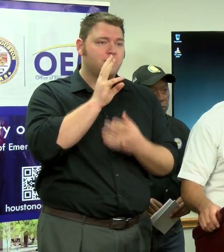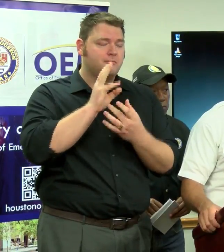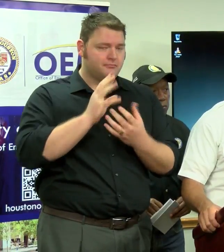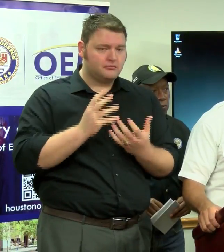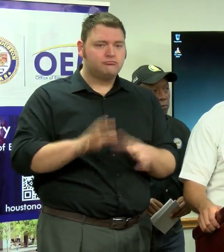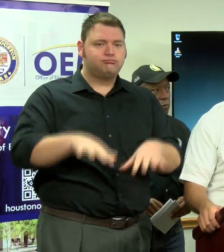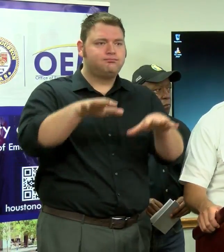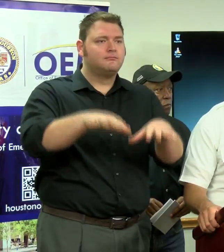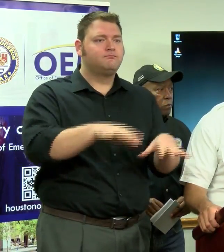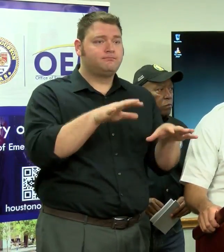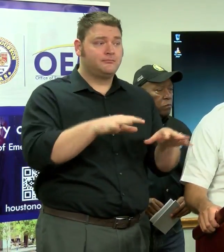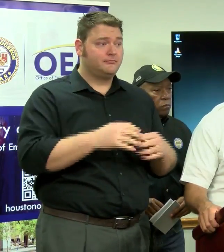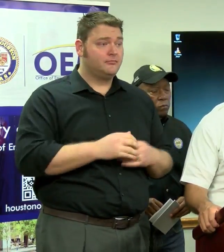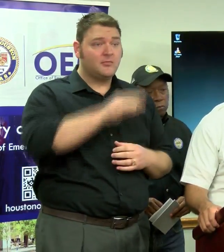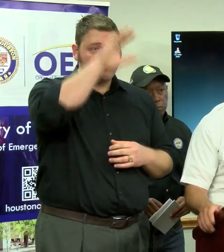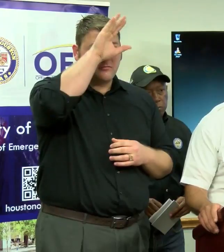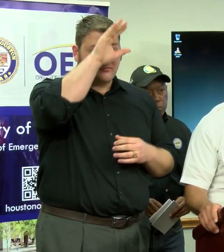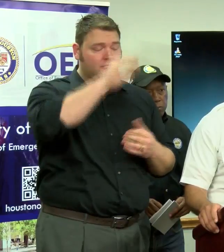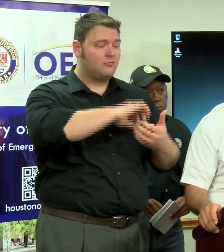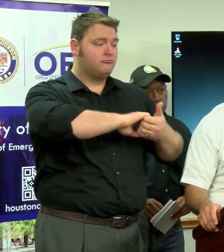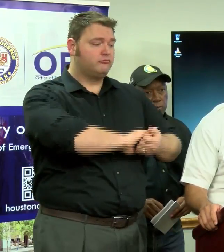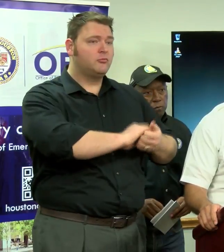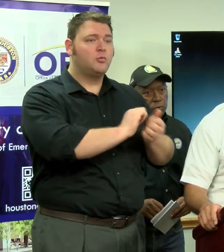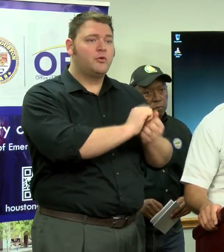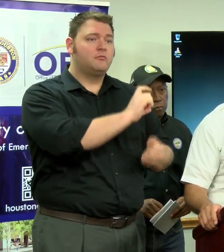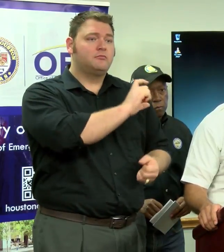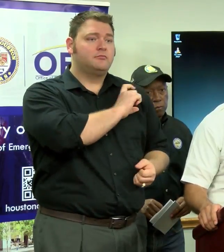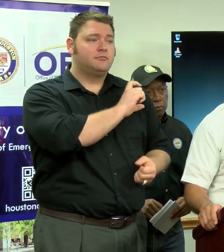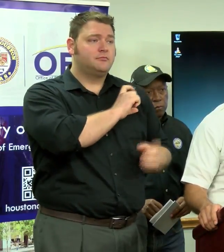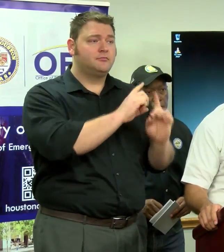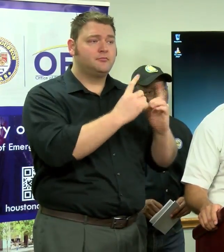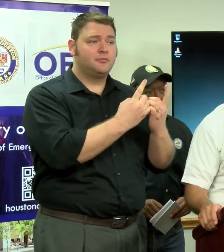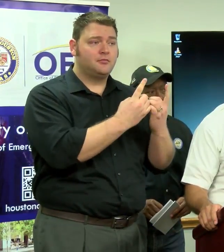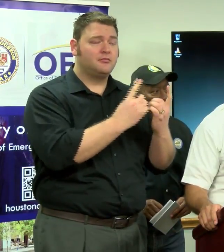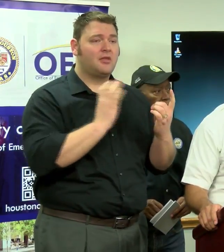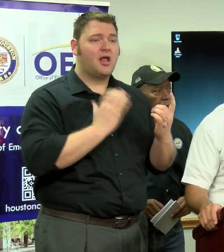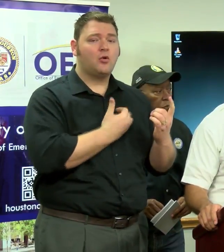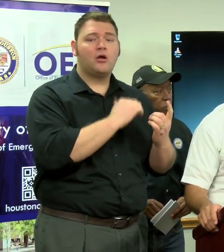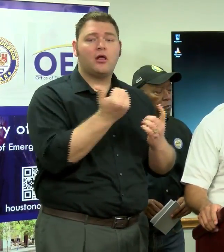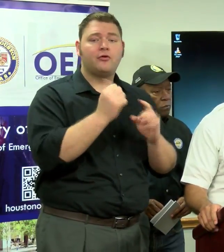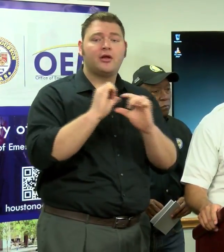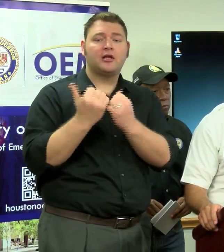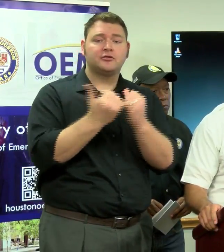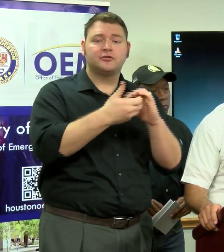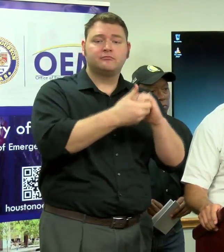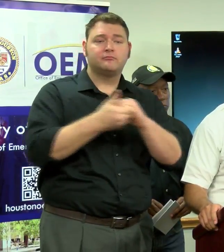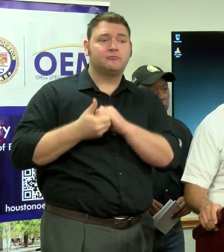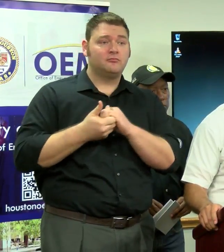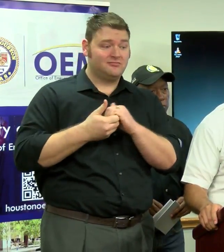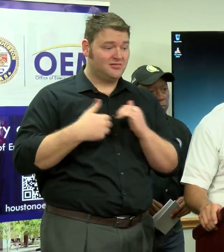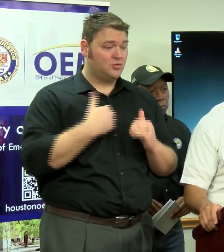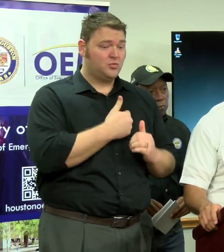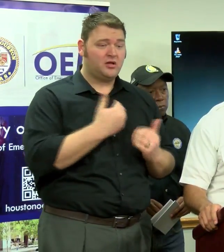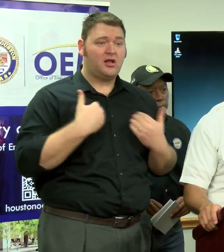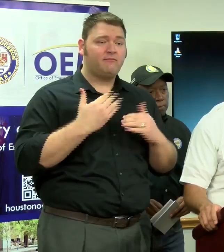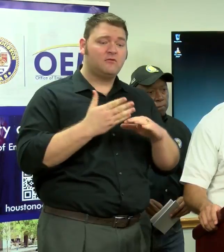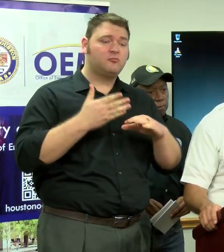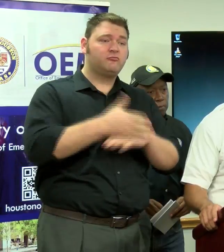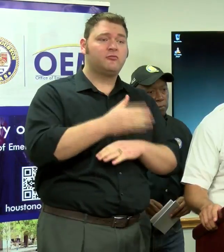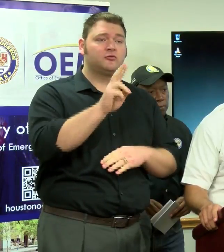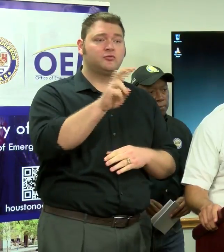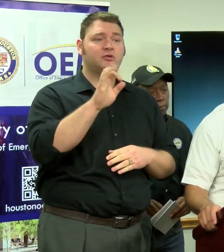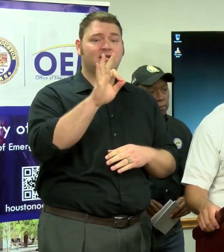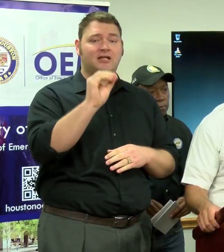in cooperation with the police department and our partners in this effort, have effected over 290